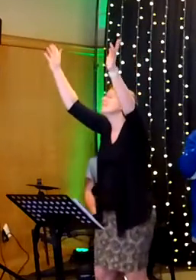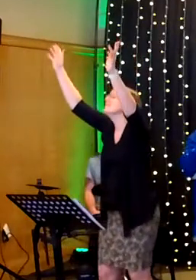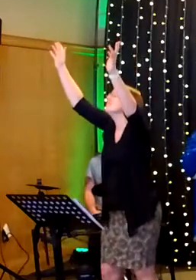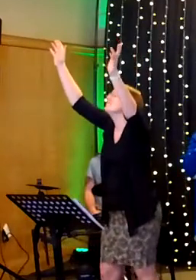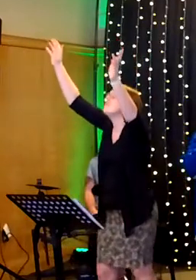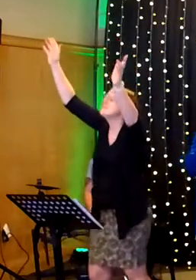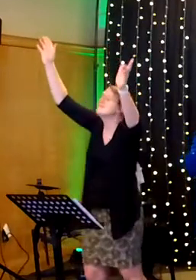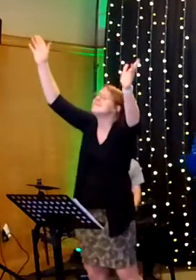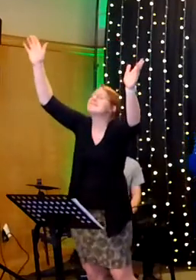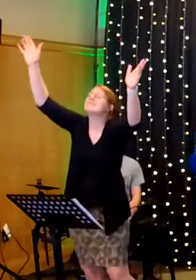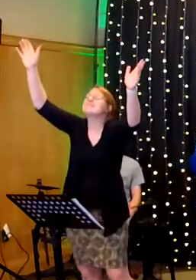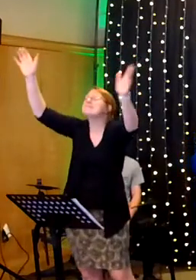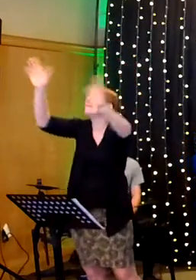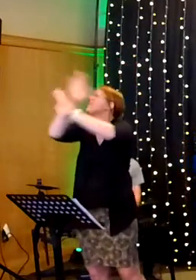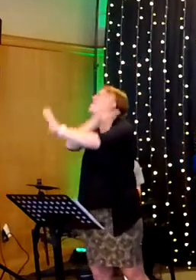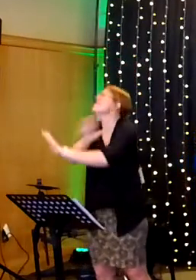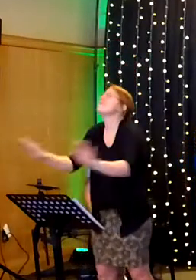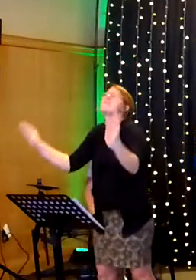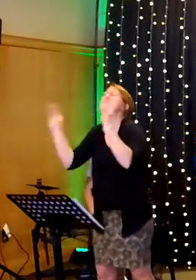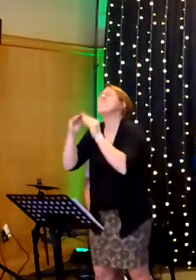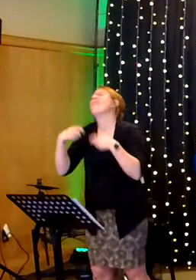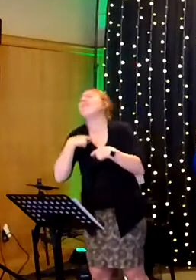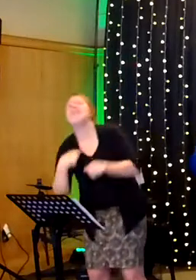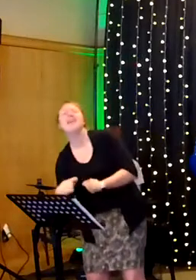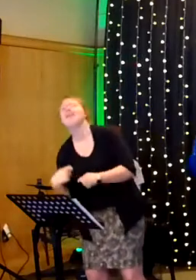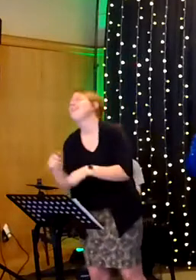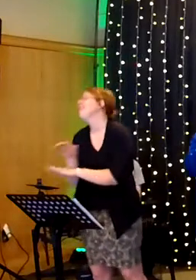liberated from our bondage.